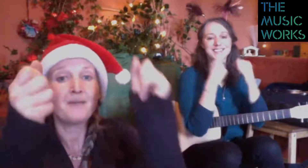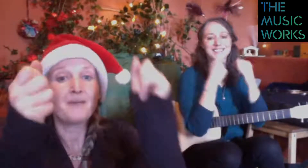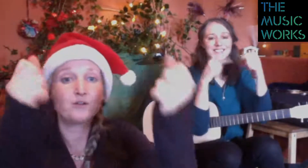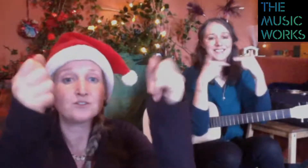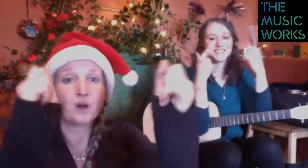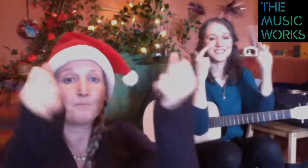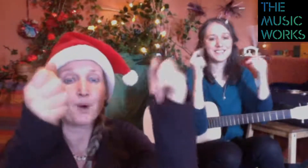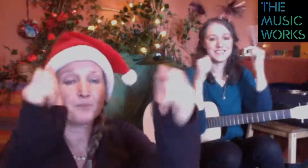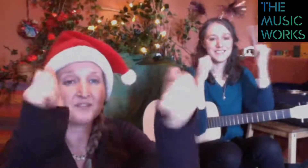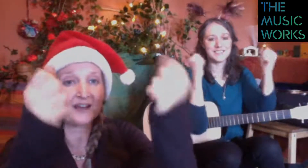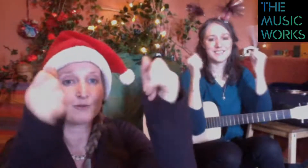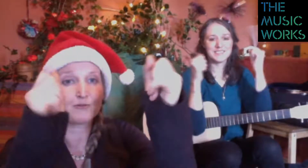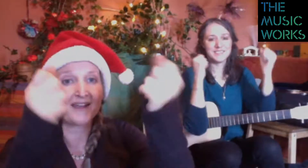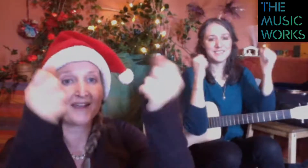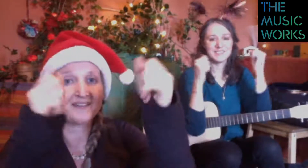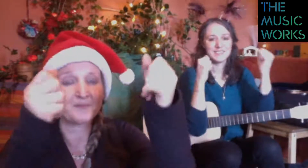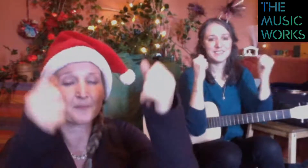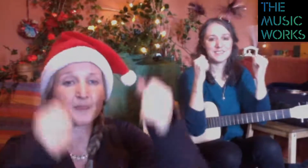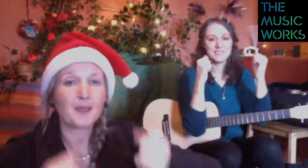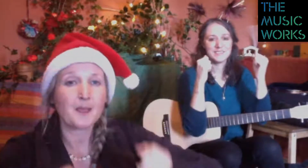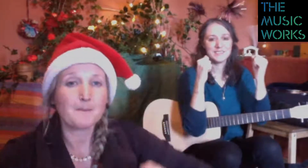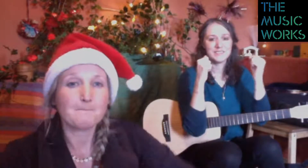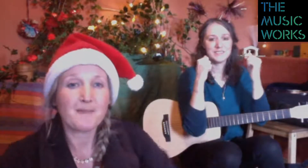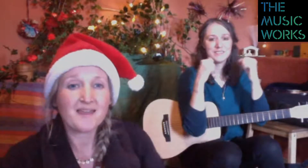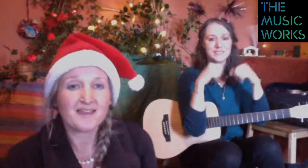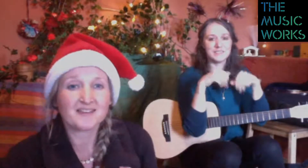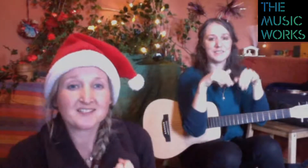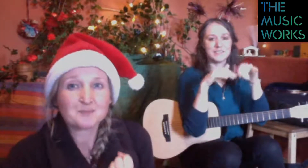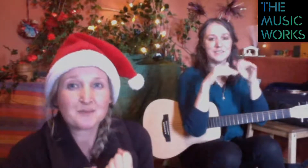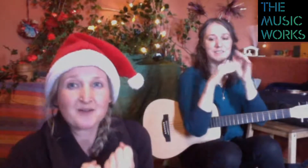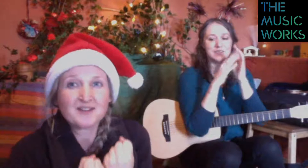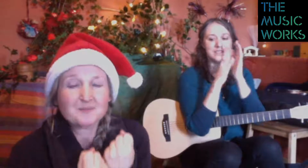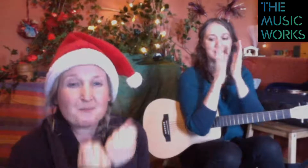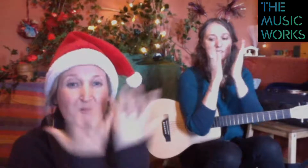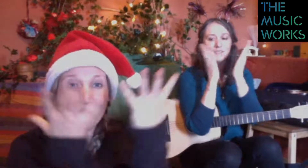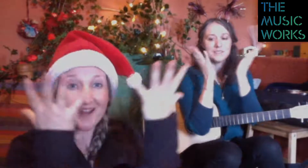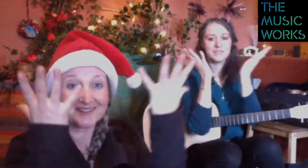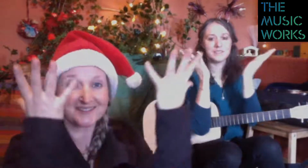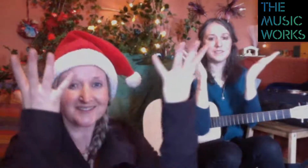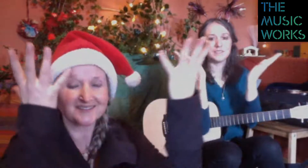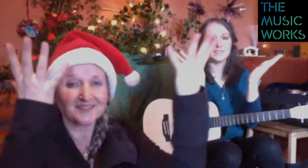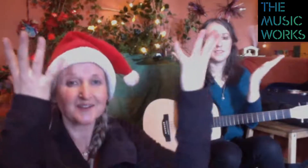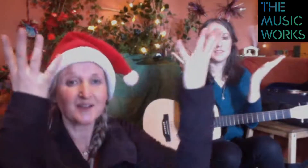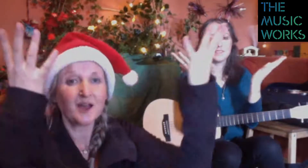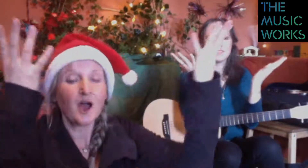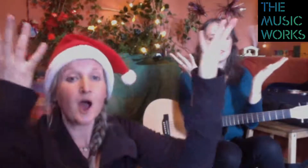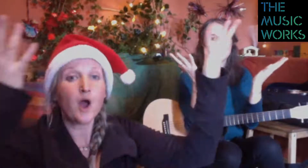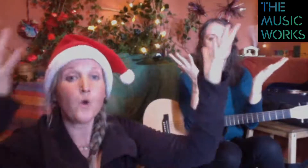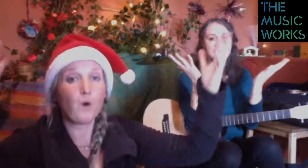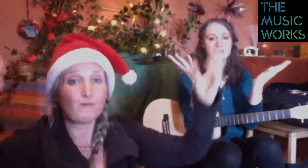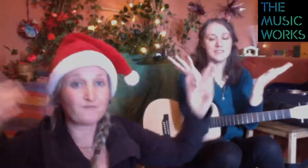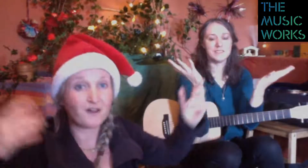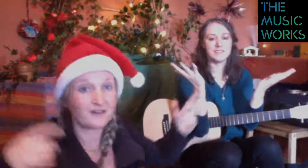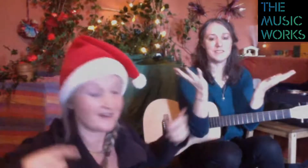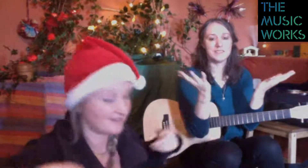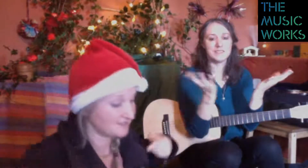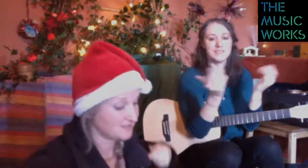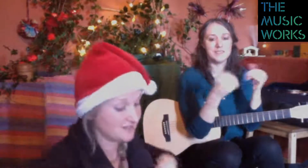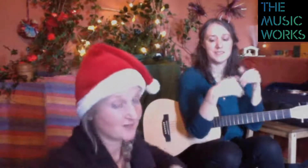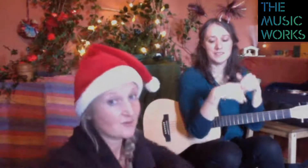Bells on bobtail ring, making spirits bright. Oh, what fun it is to sing and ride